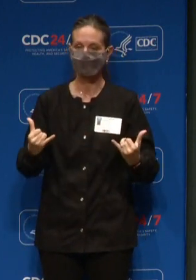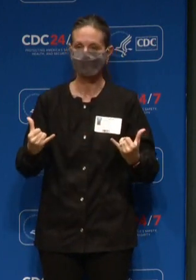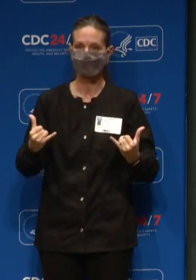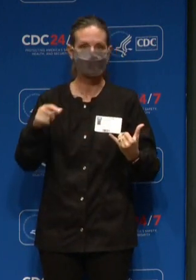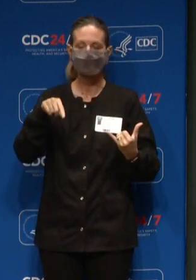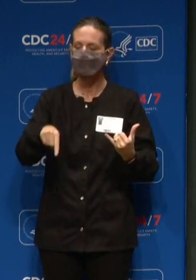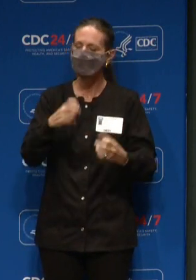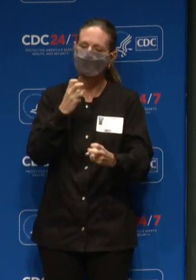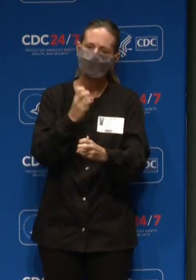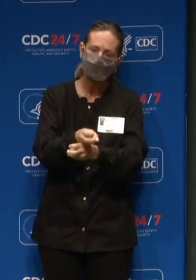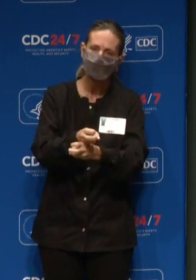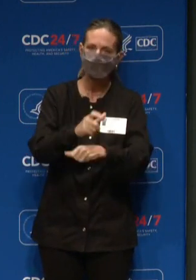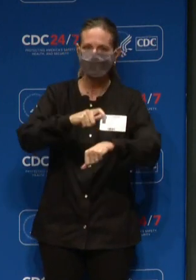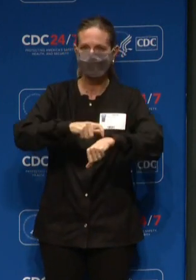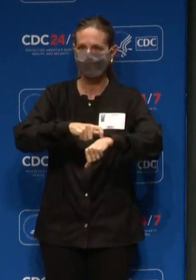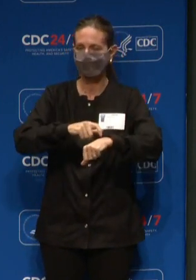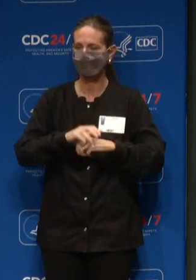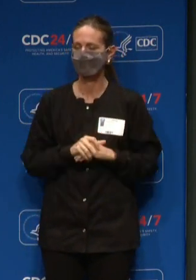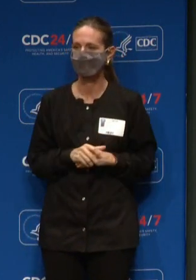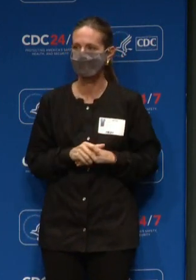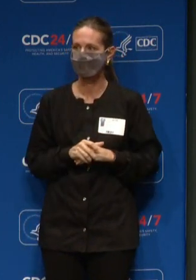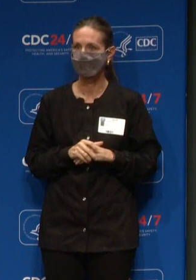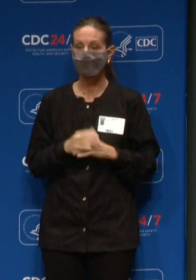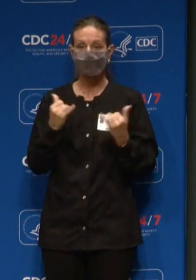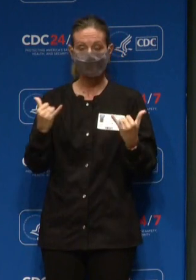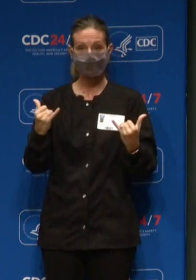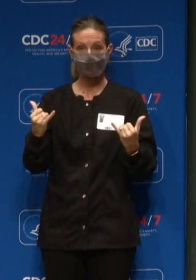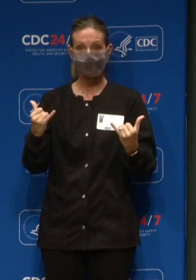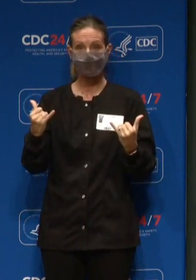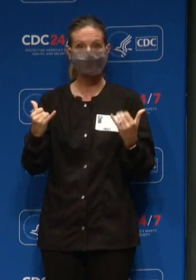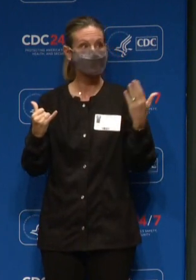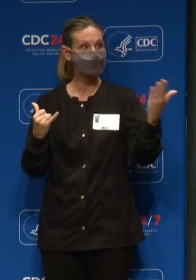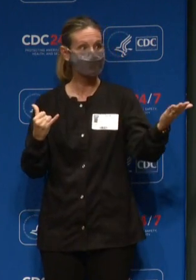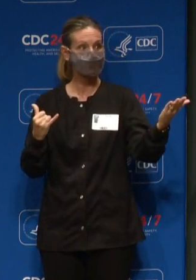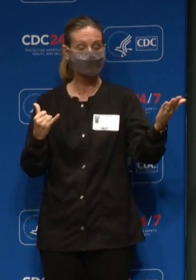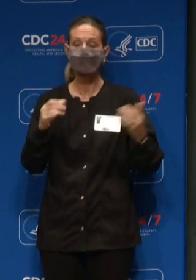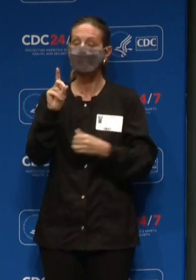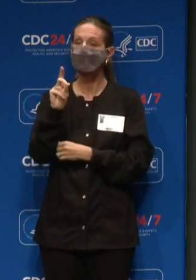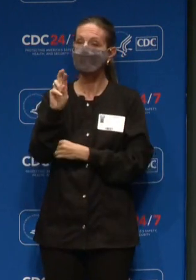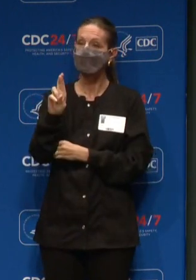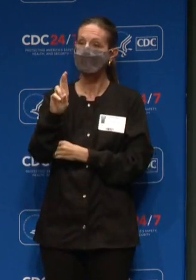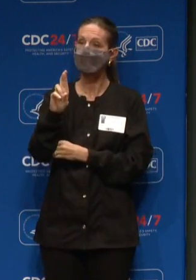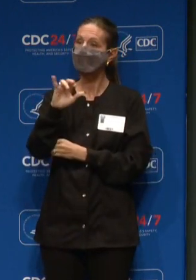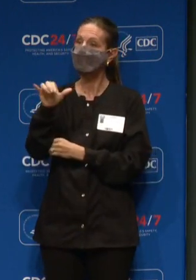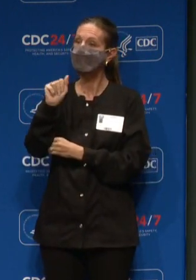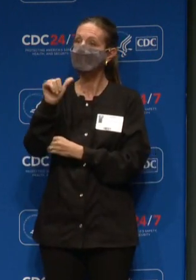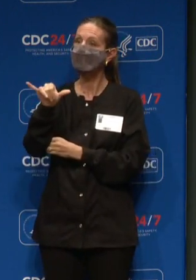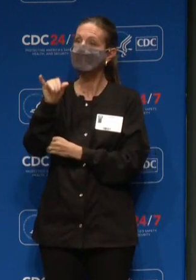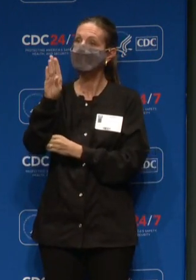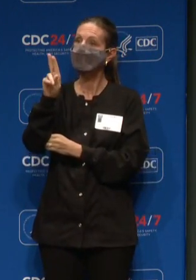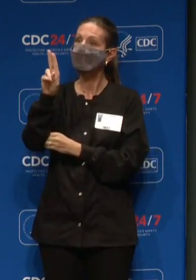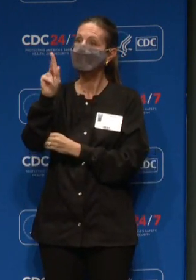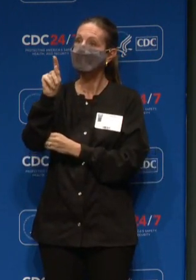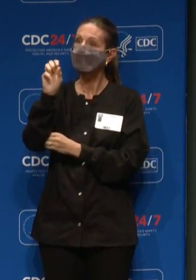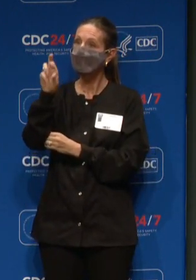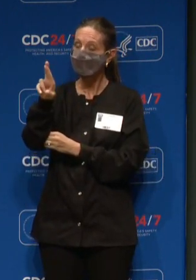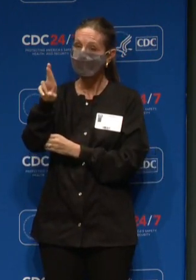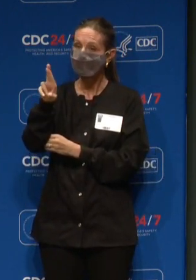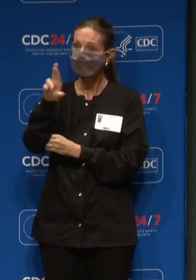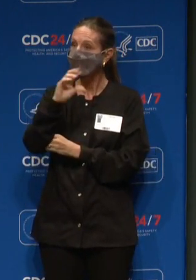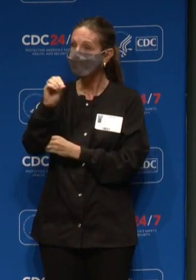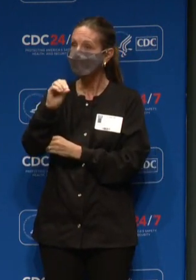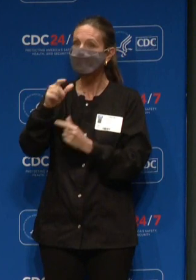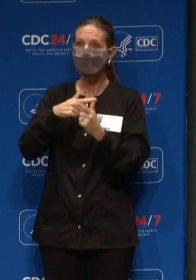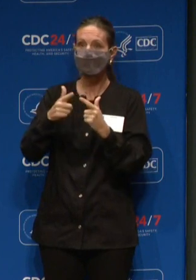extraordinary people. I would like now to introduce Dr. Jay Butler, who will make remarks, and then followed by